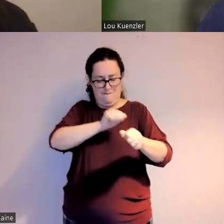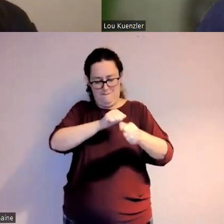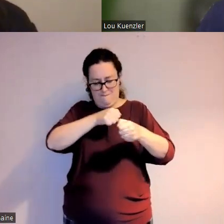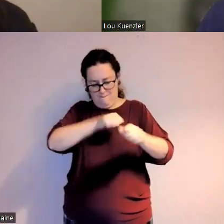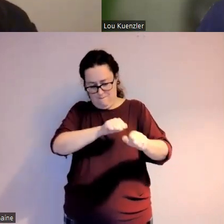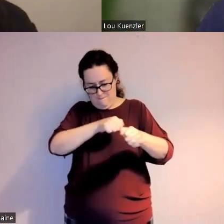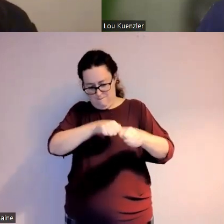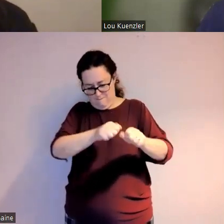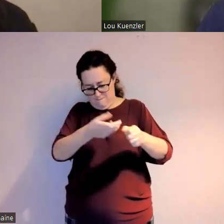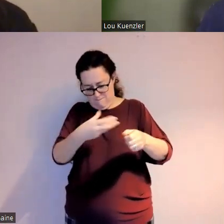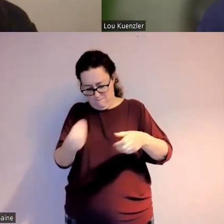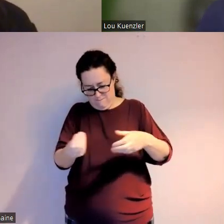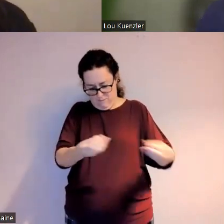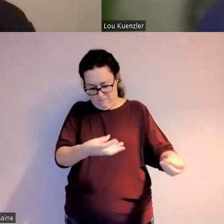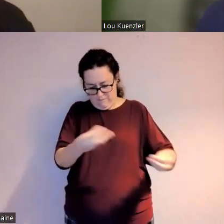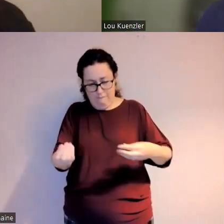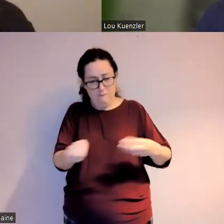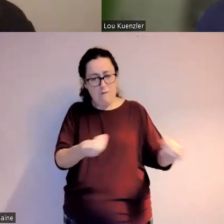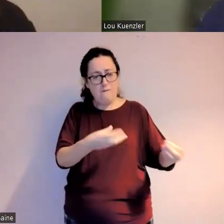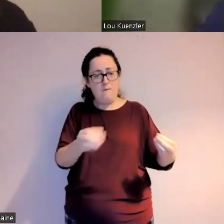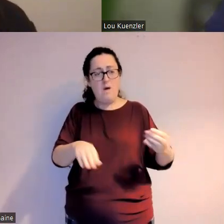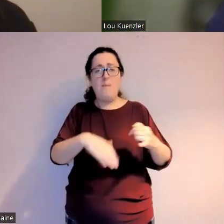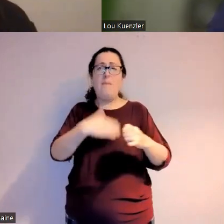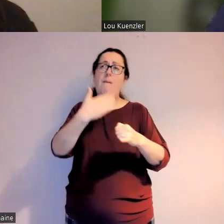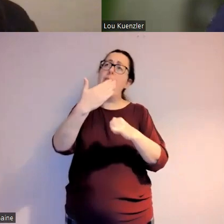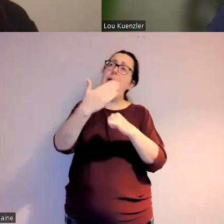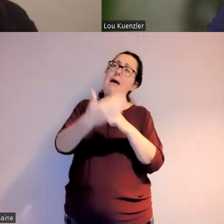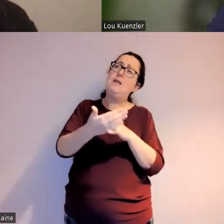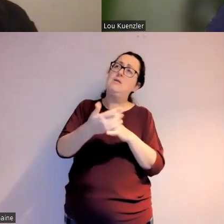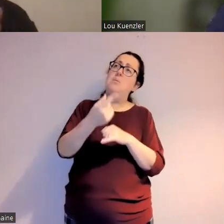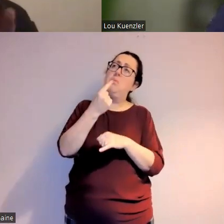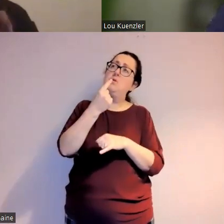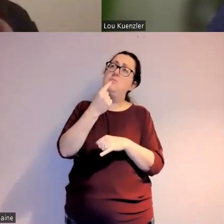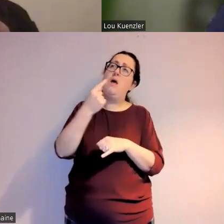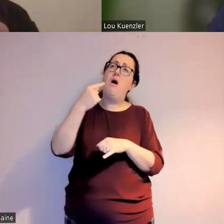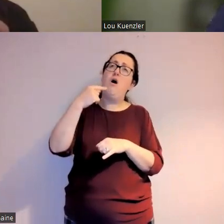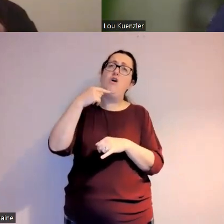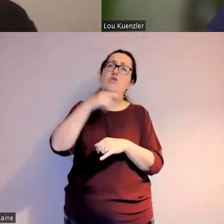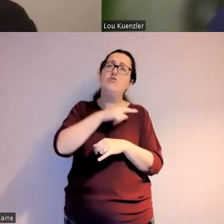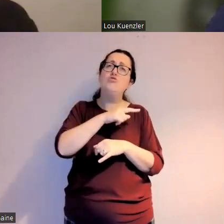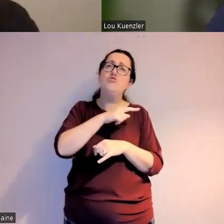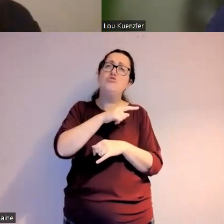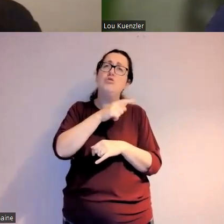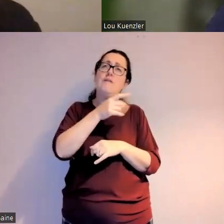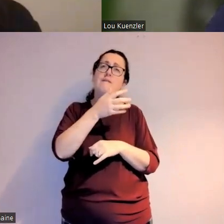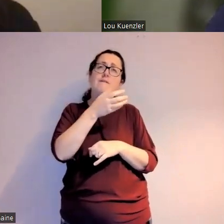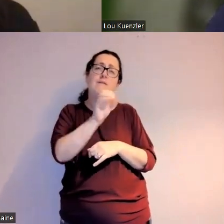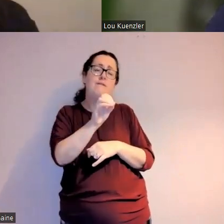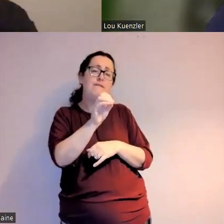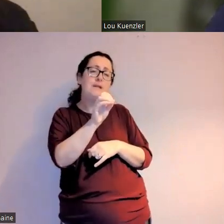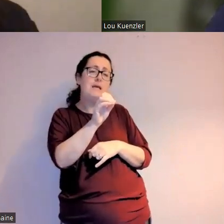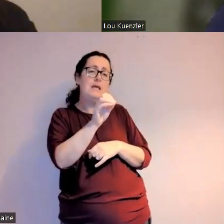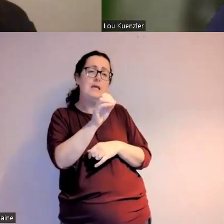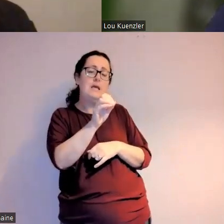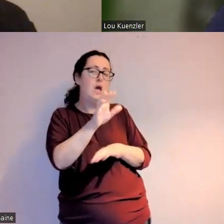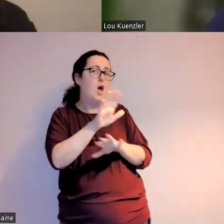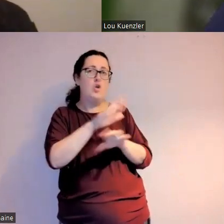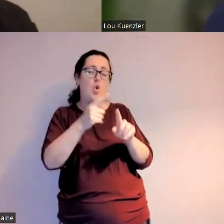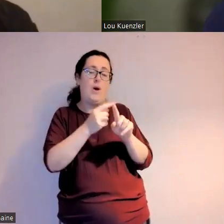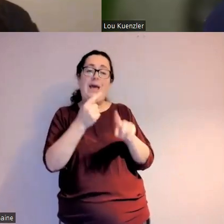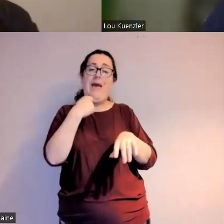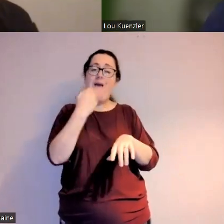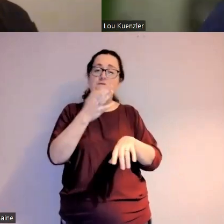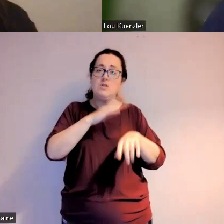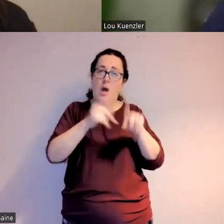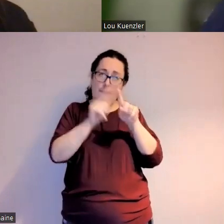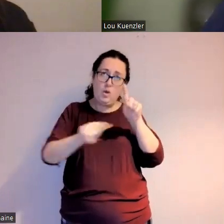probably on like 150 kind of but it's not edited. It's not that I've gone back each time. It's